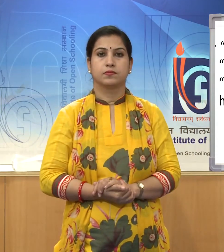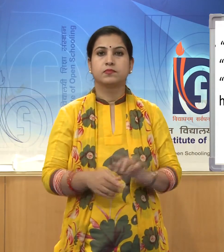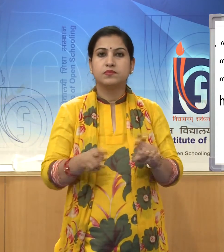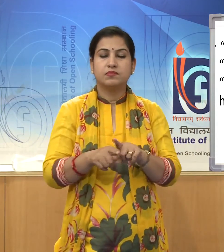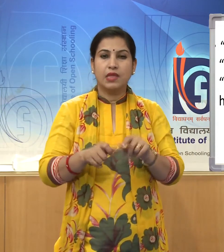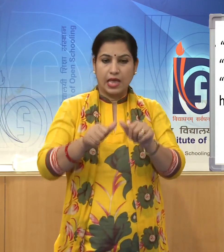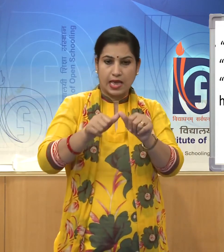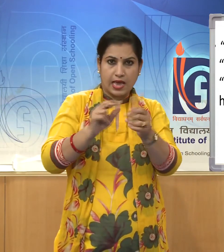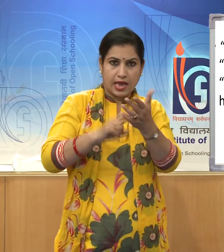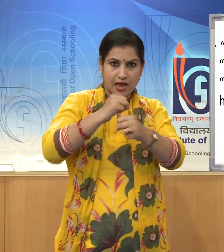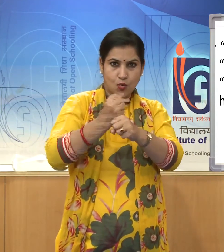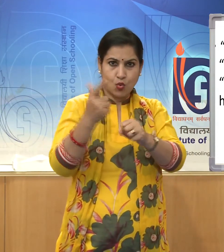Angular structure